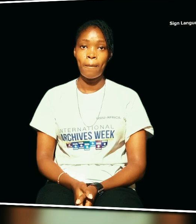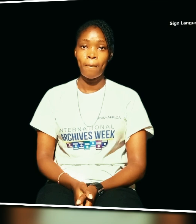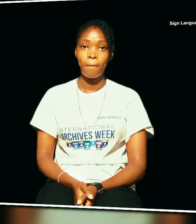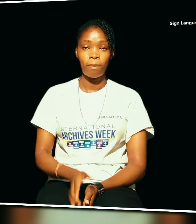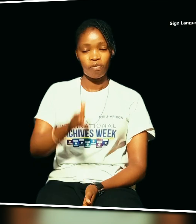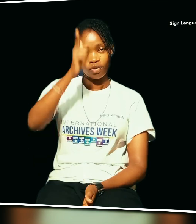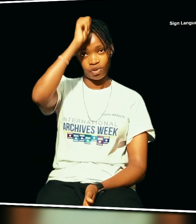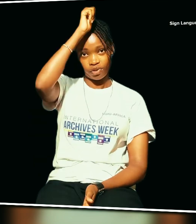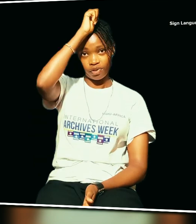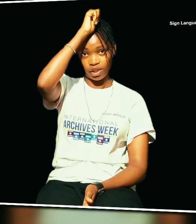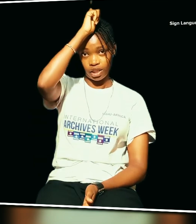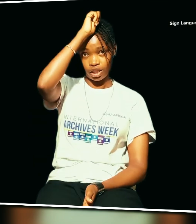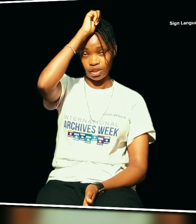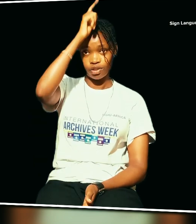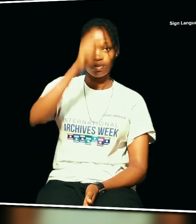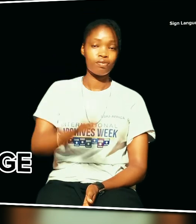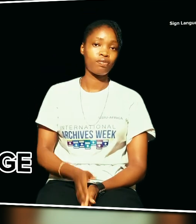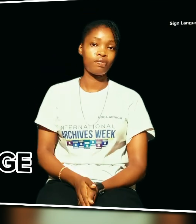Village.